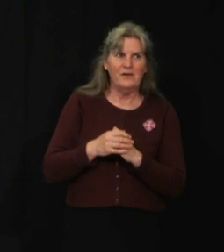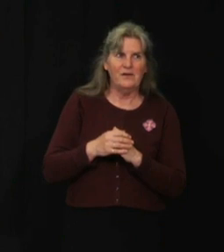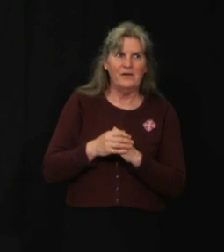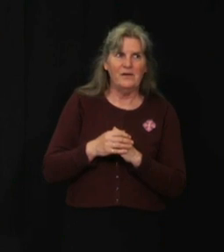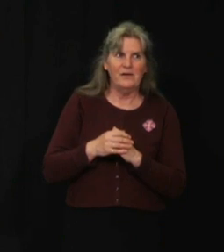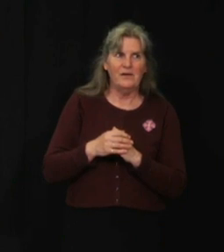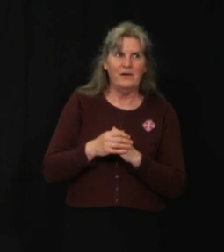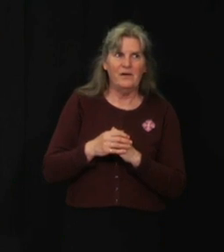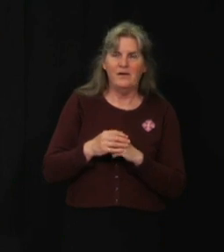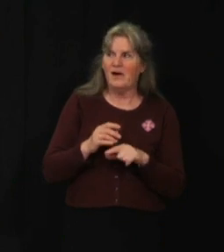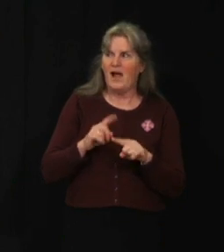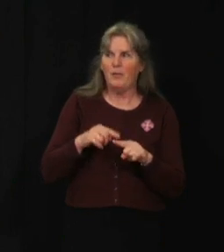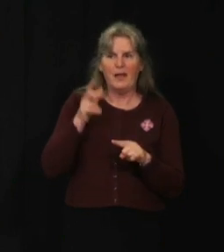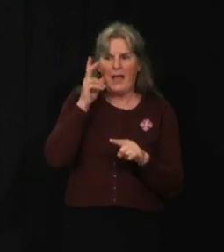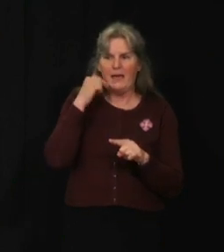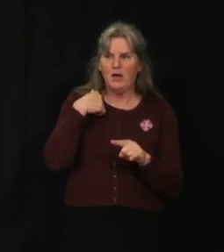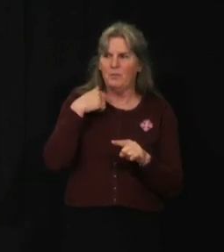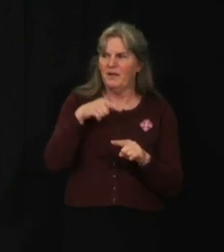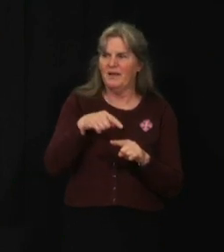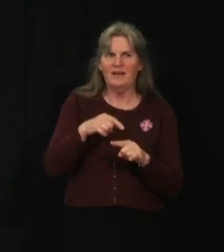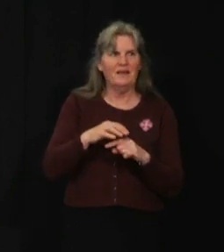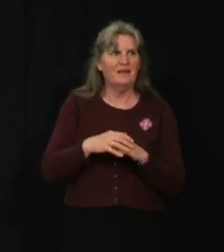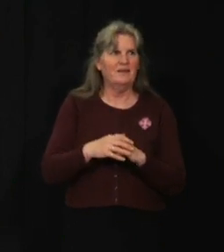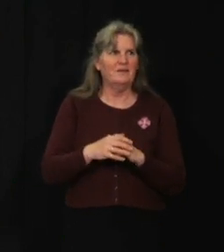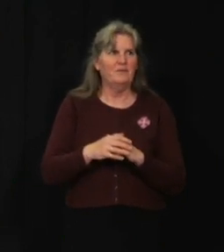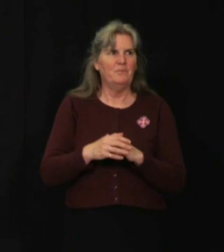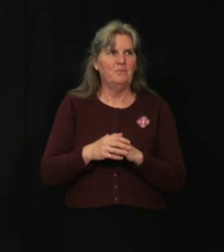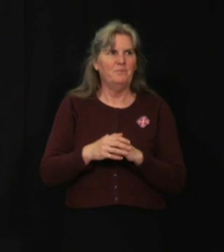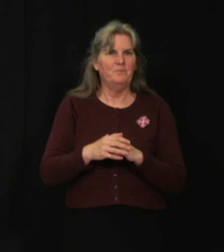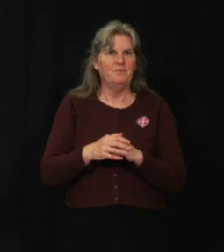I don't think he hears me. I don't think he hears you either. Okay.